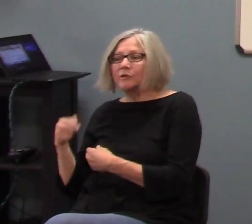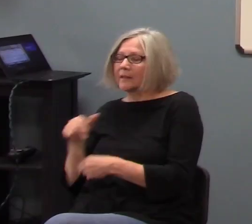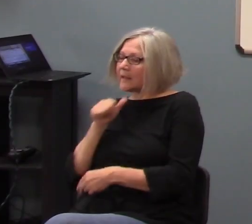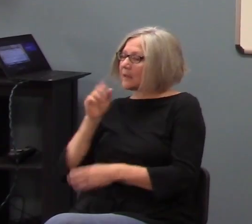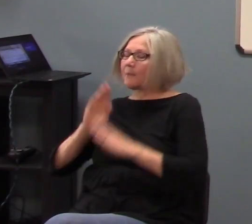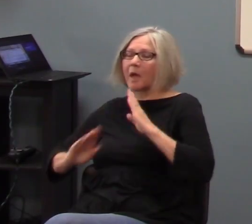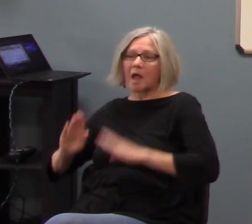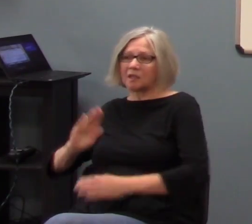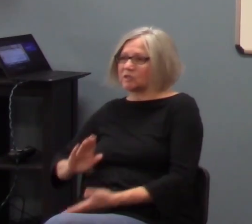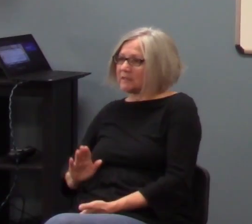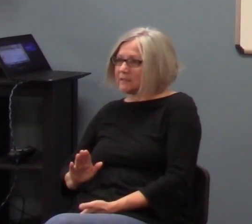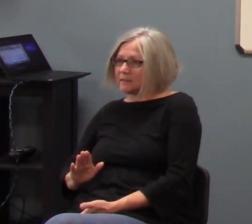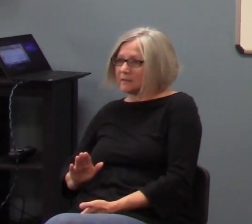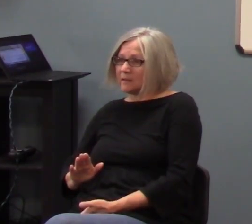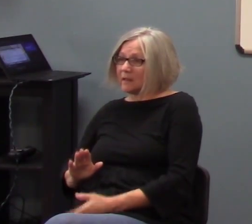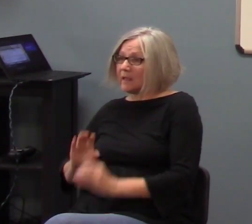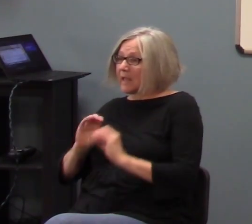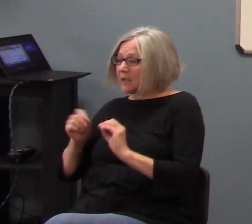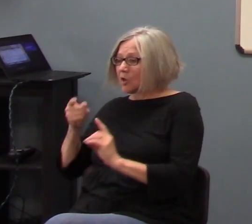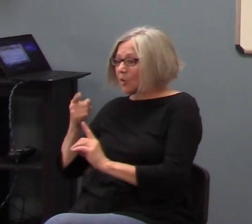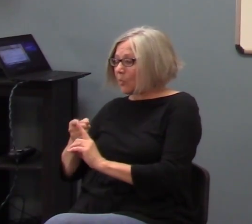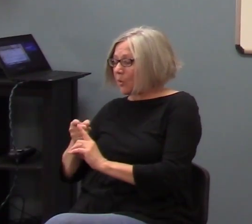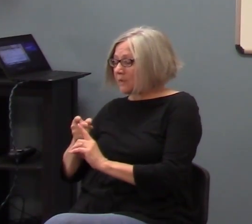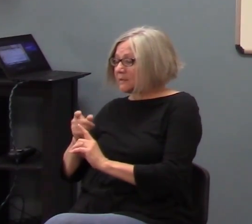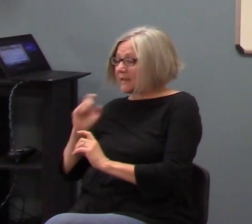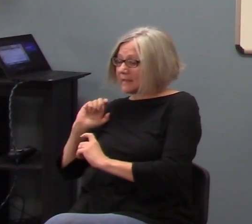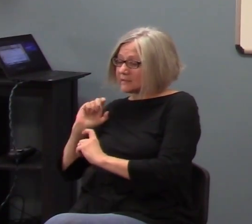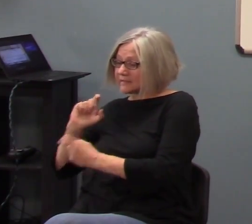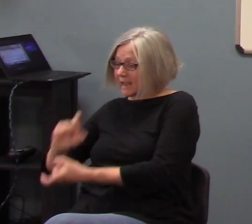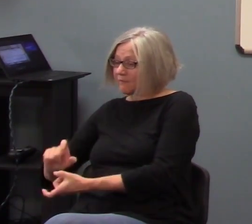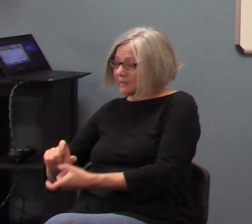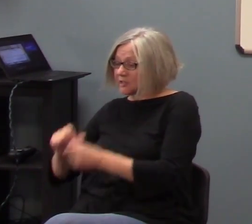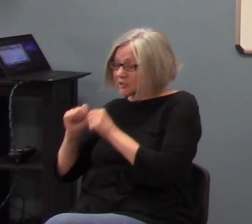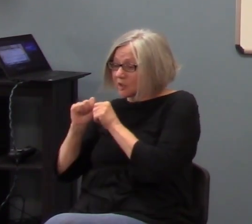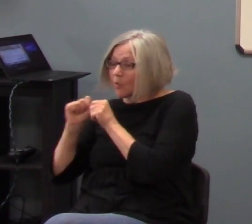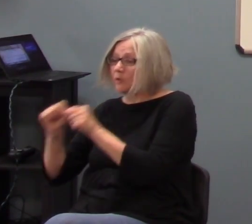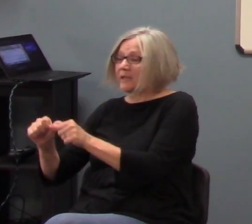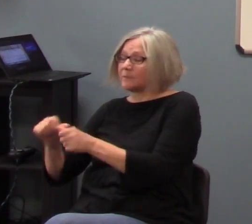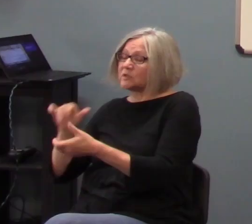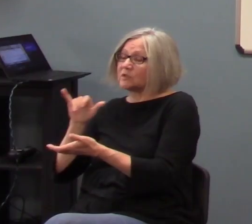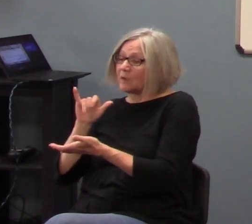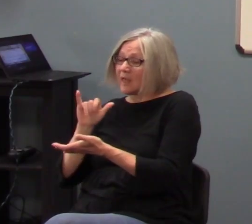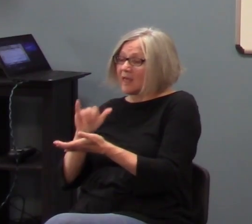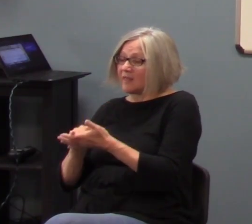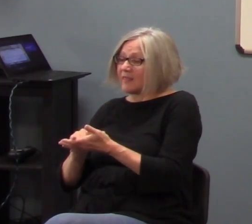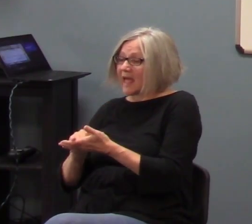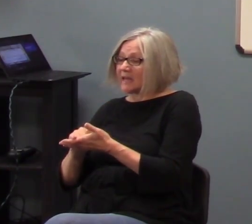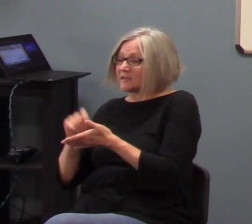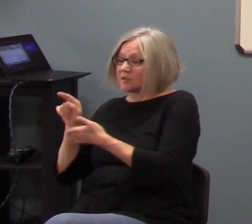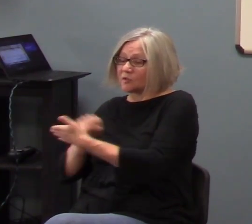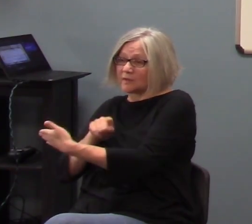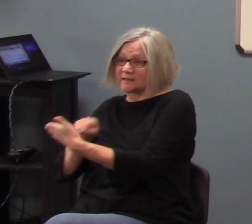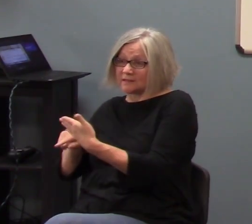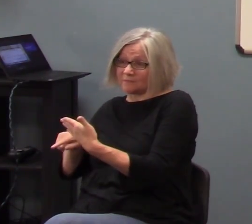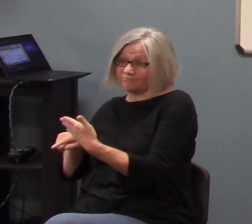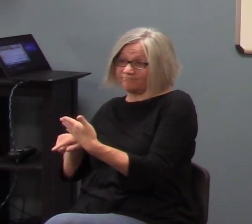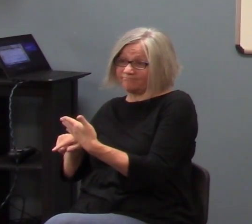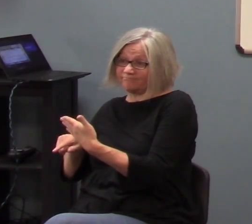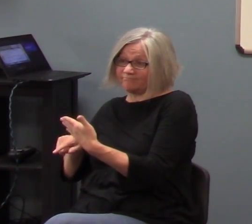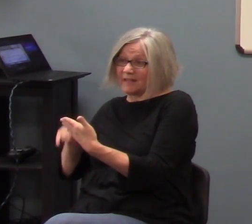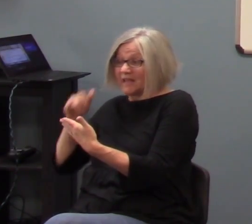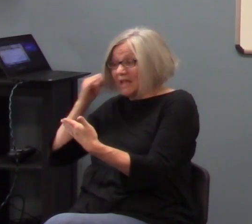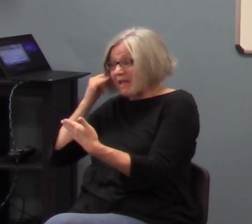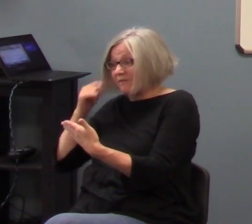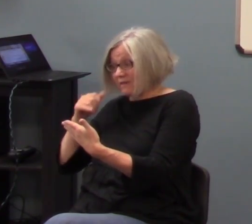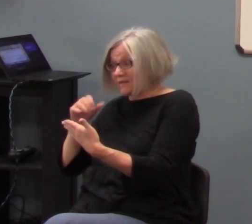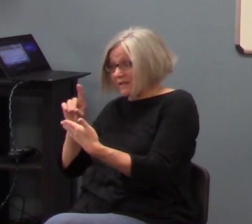biologically. At no point does evolution hold up to scrutiny, which is good because if it did, it would be a very, very big